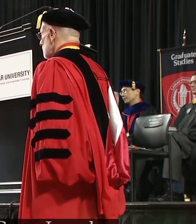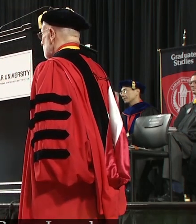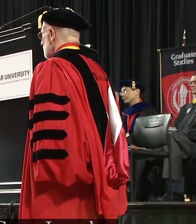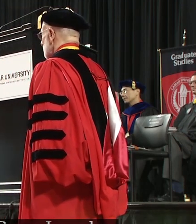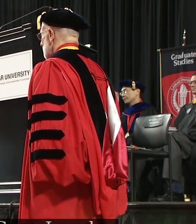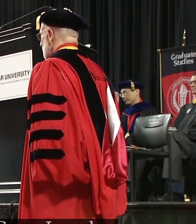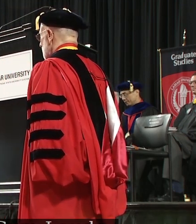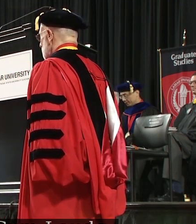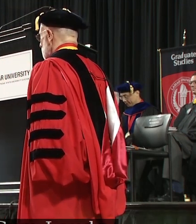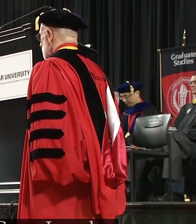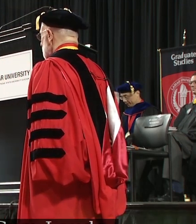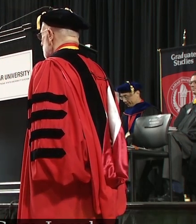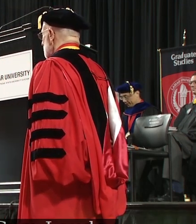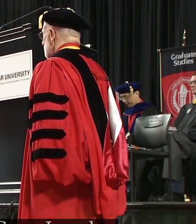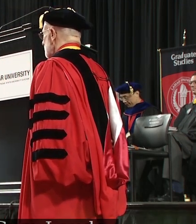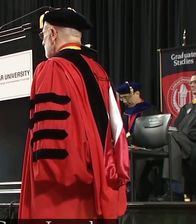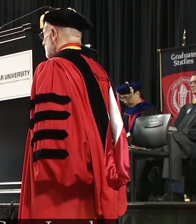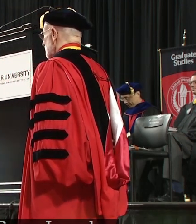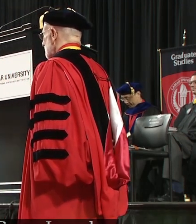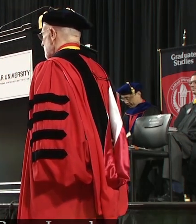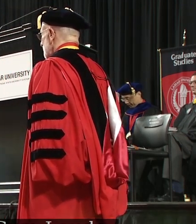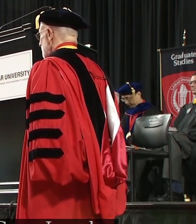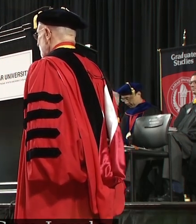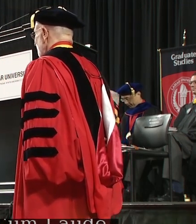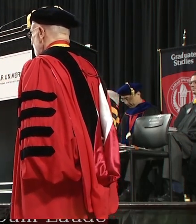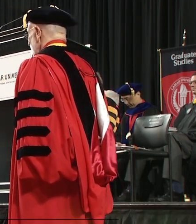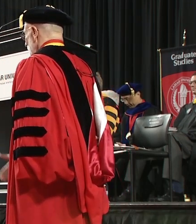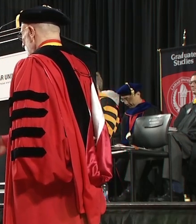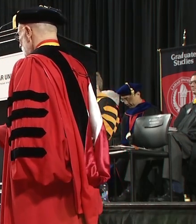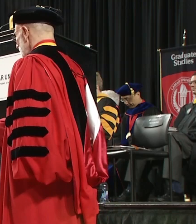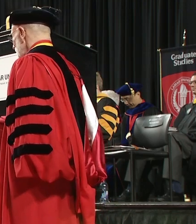Jared Edward Hunter.